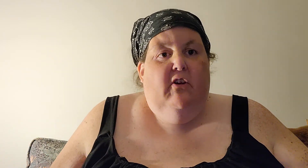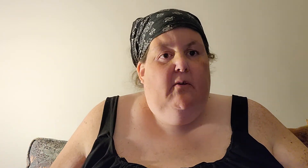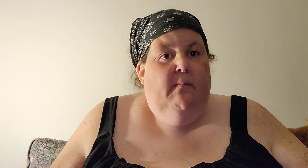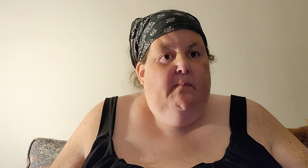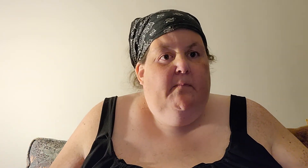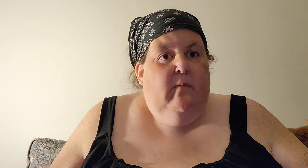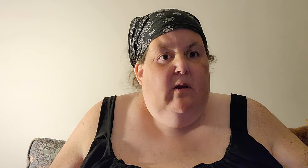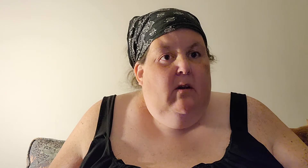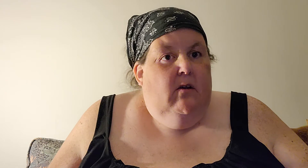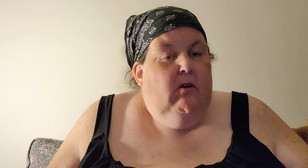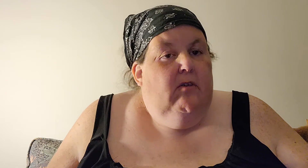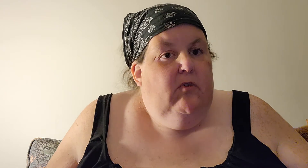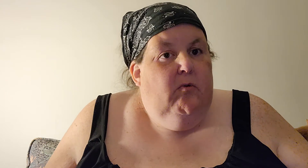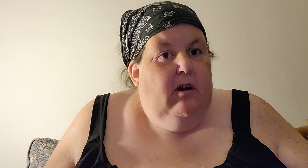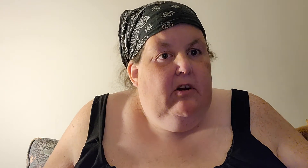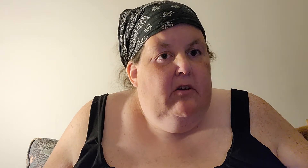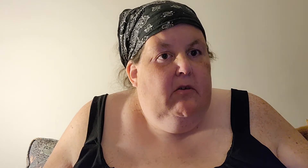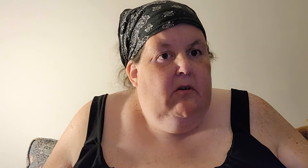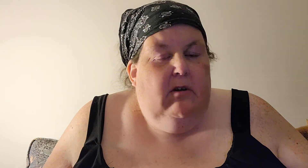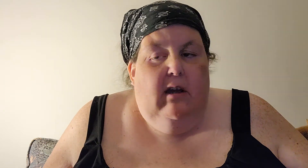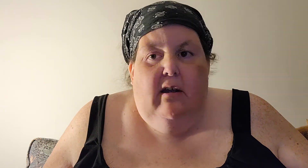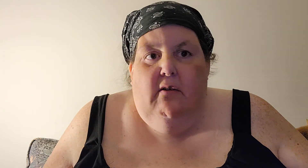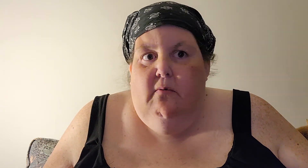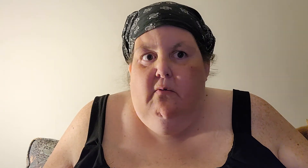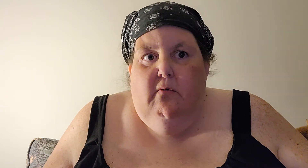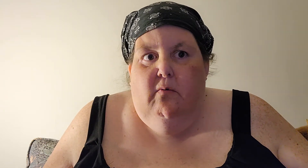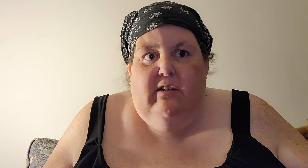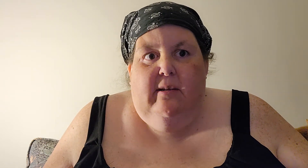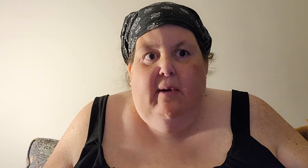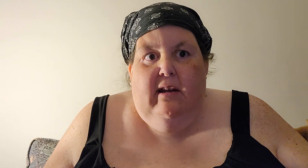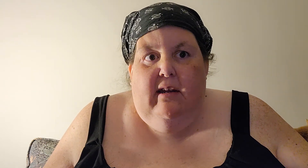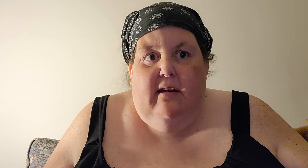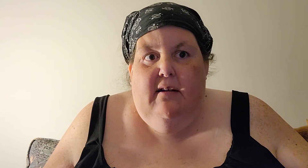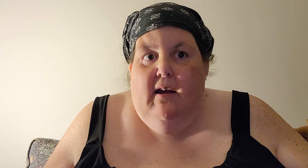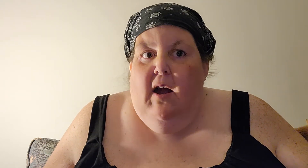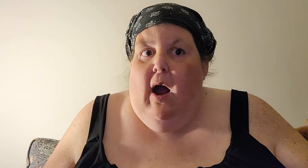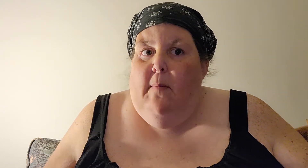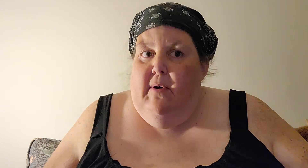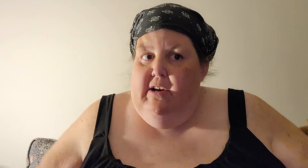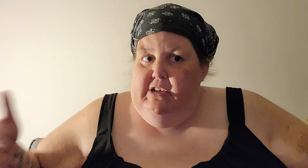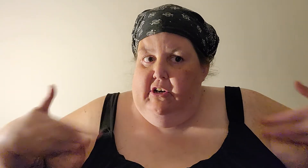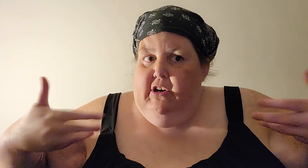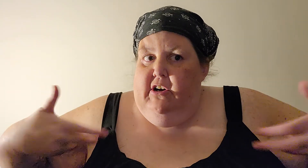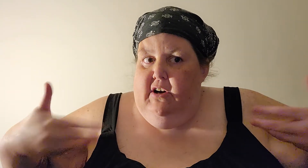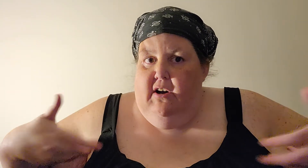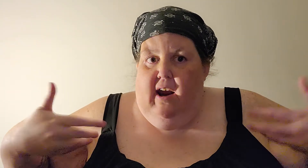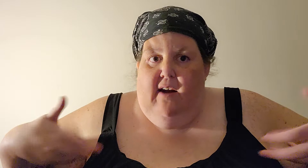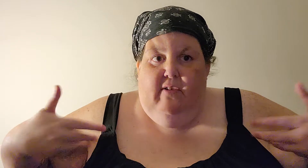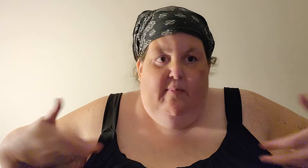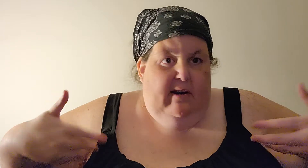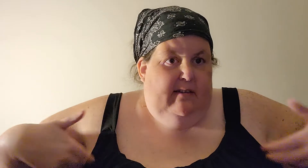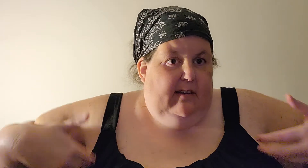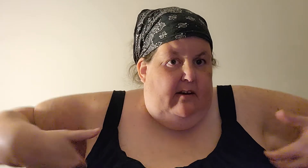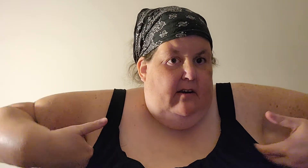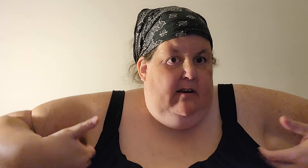So if we want to know, okay, what's a monkey? I'm pretty sure everybody's done, you